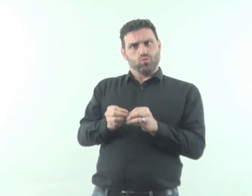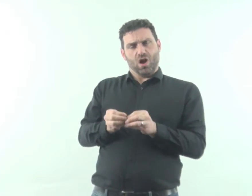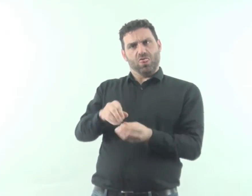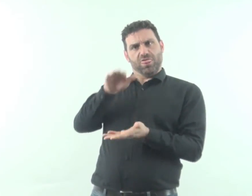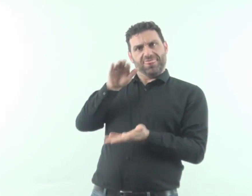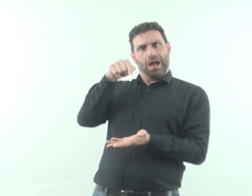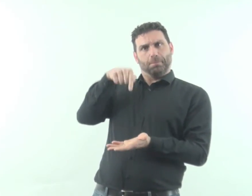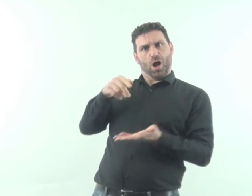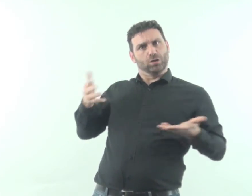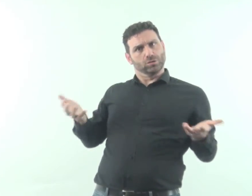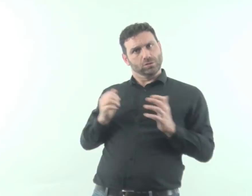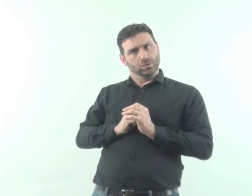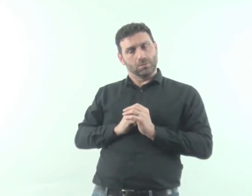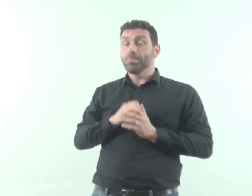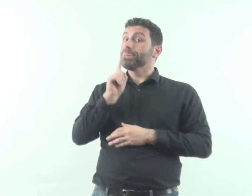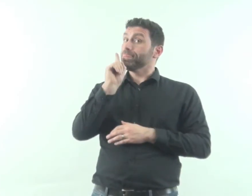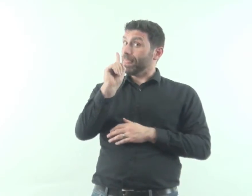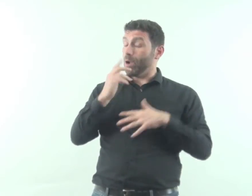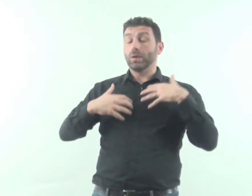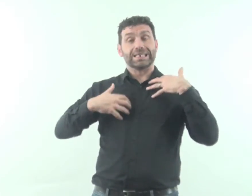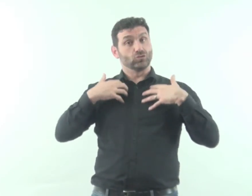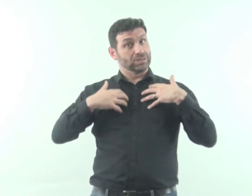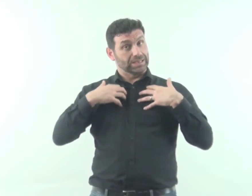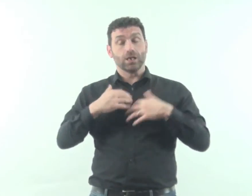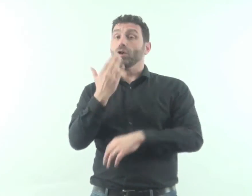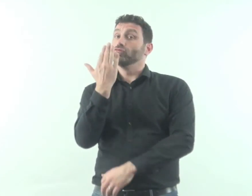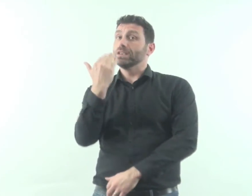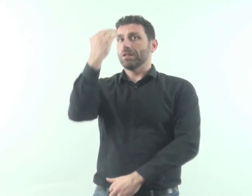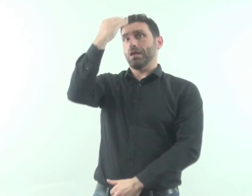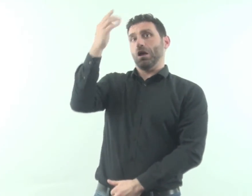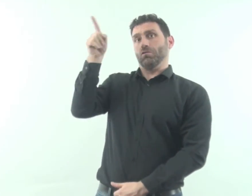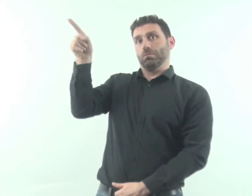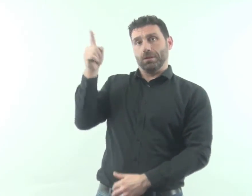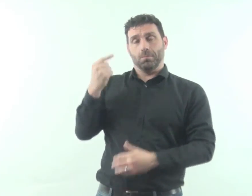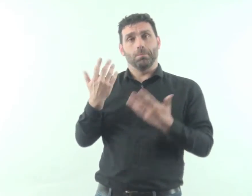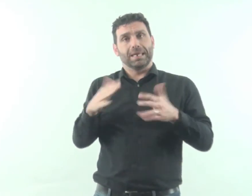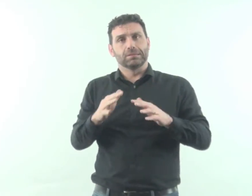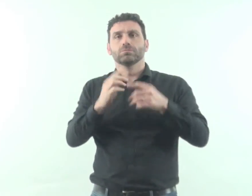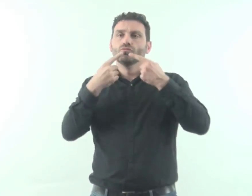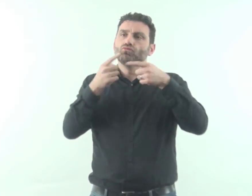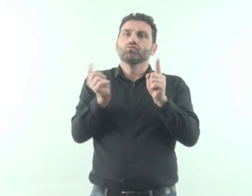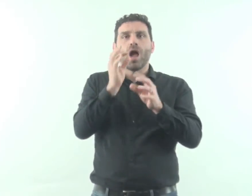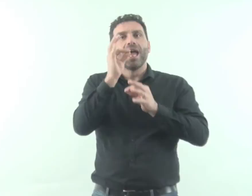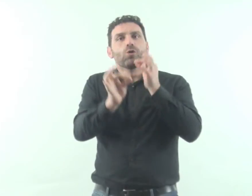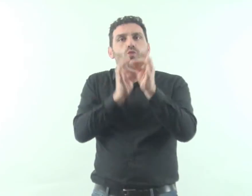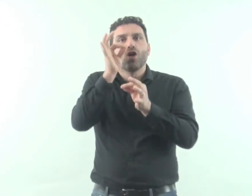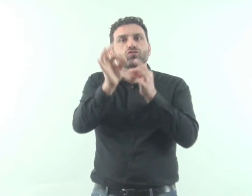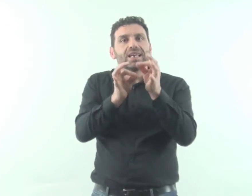what interpreters are actually worth. Now, what's really interesting is that recently the government has announced